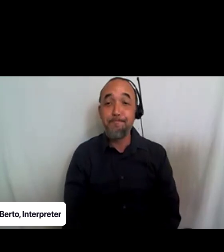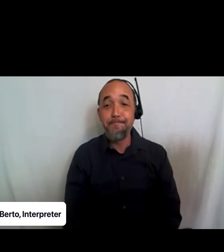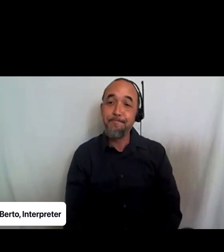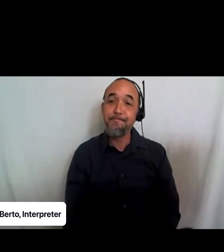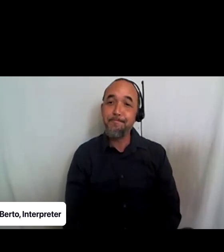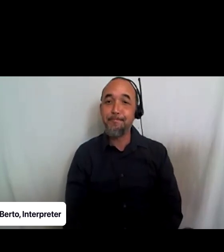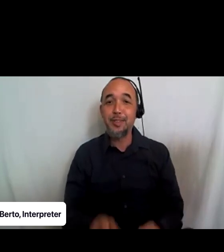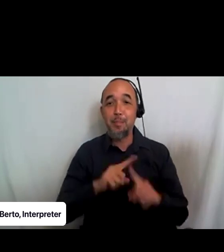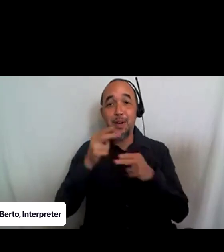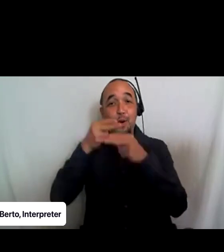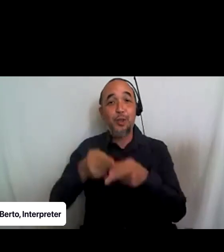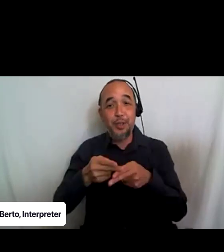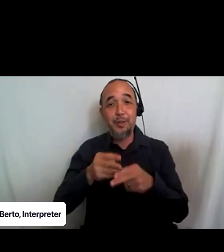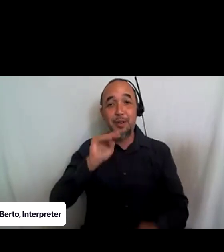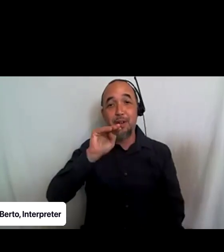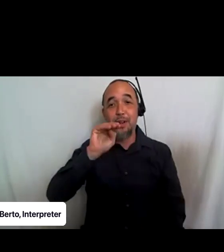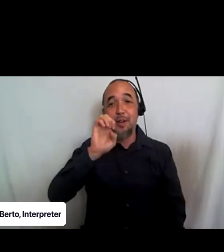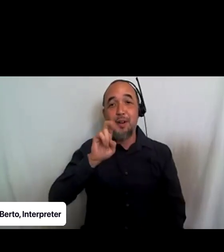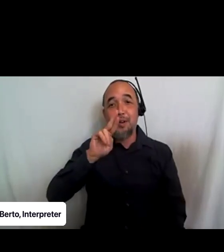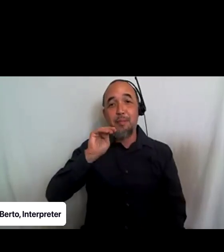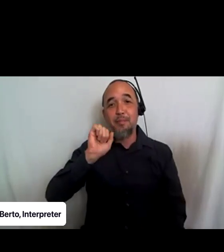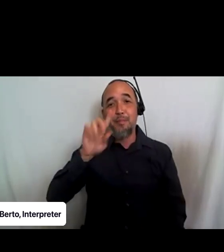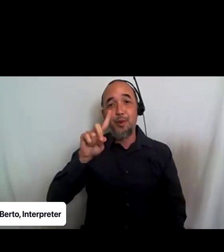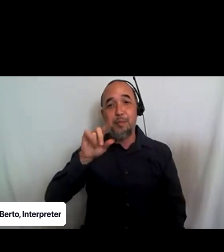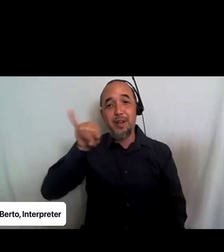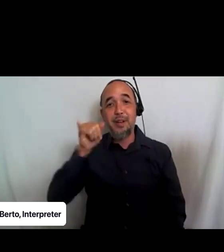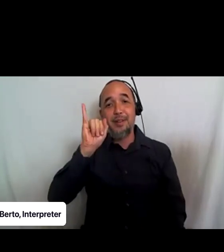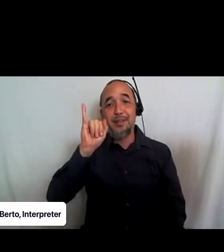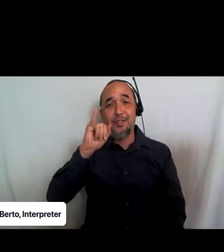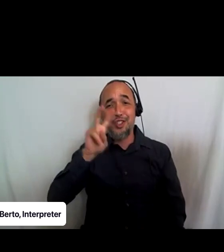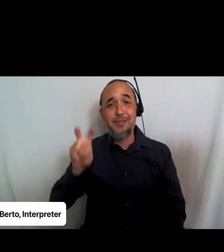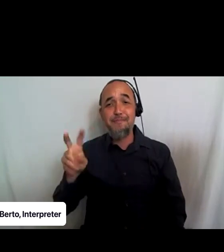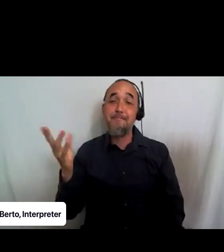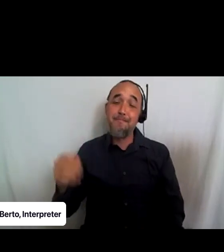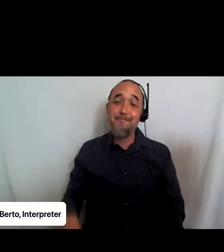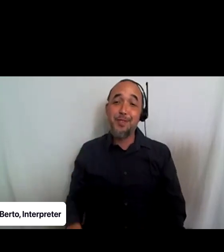he called this mermaid jizz, so that's nice. All right, here we go.